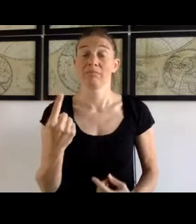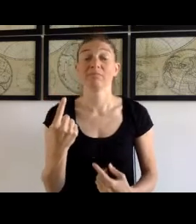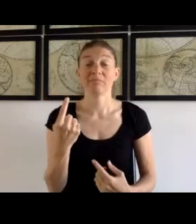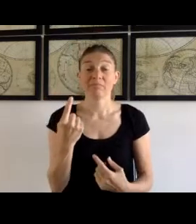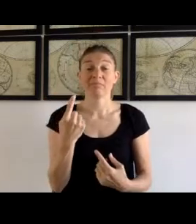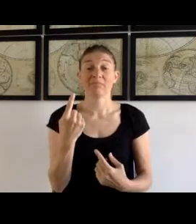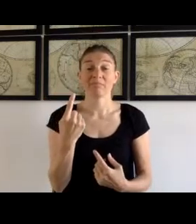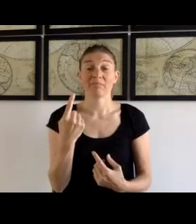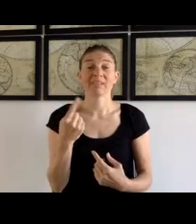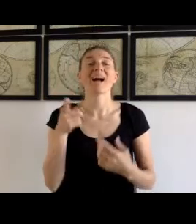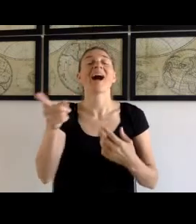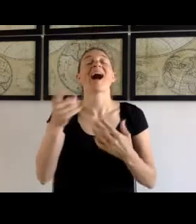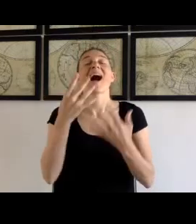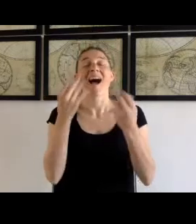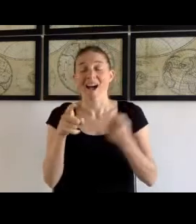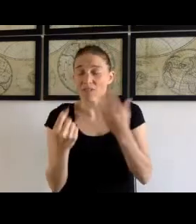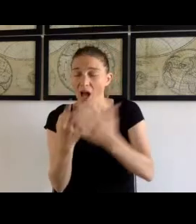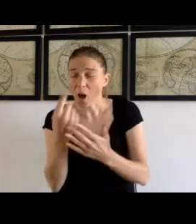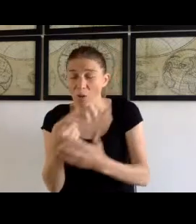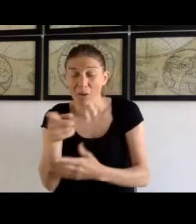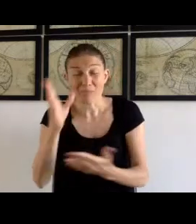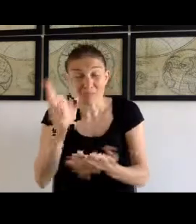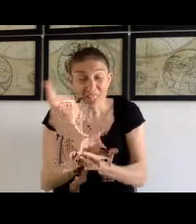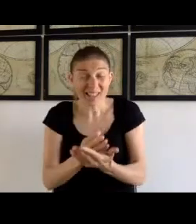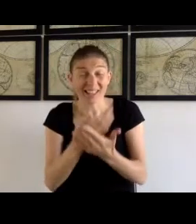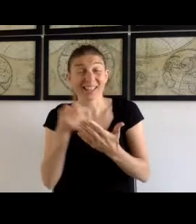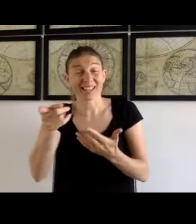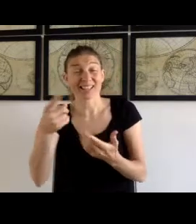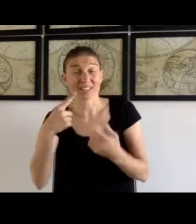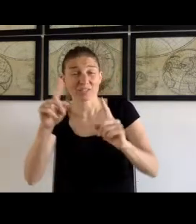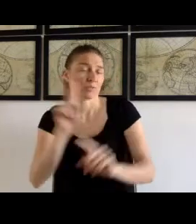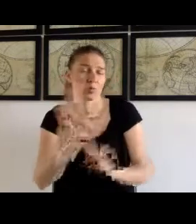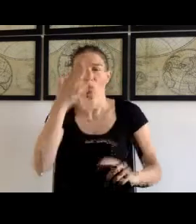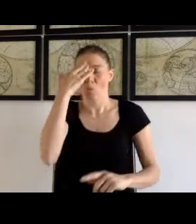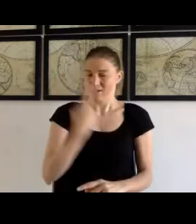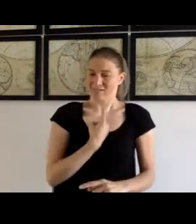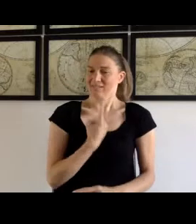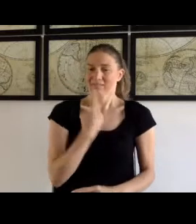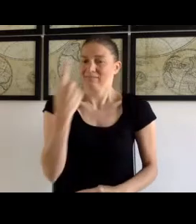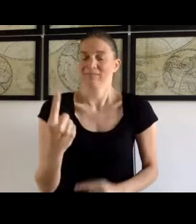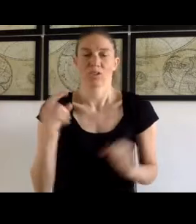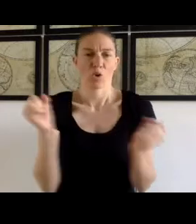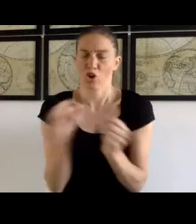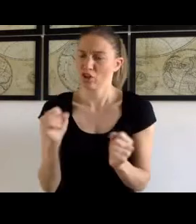of the assessment really is successful. Next slide, please.